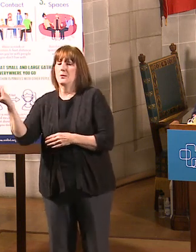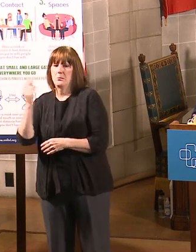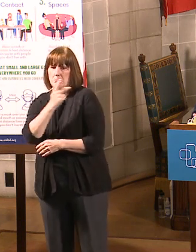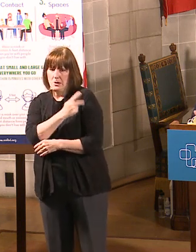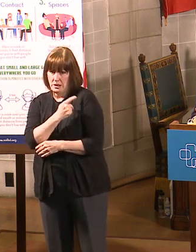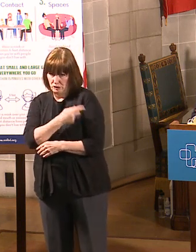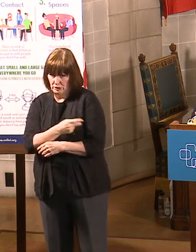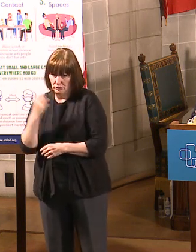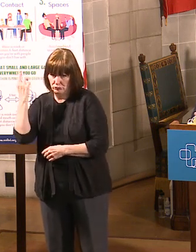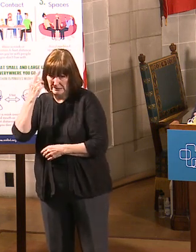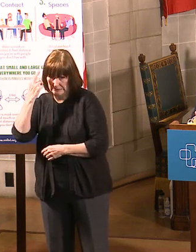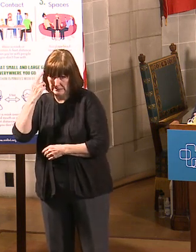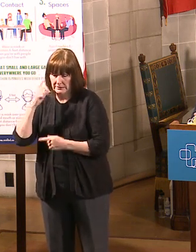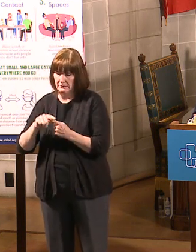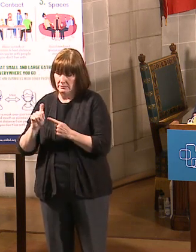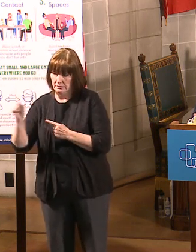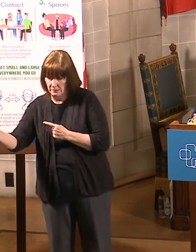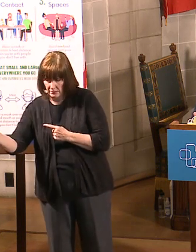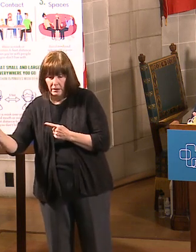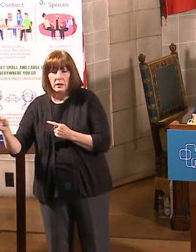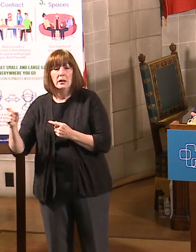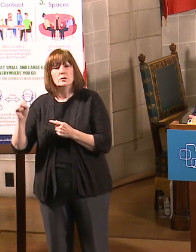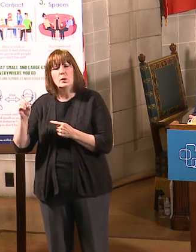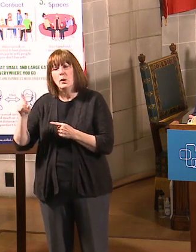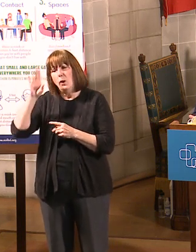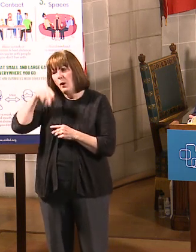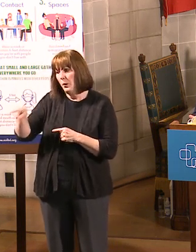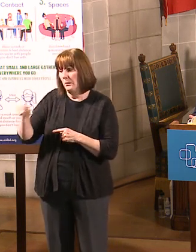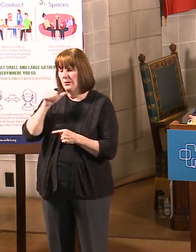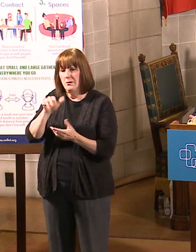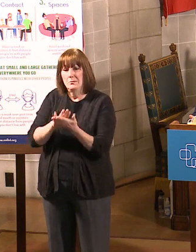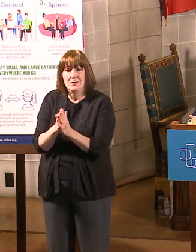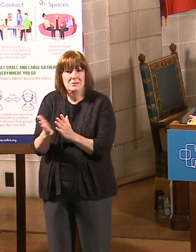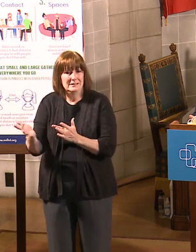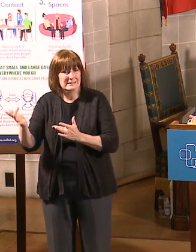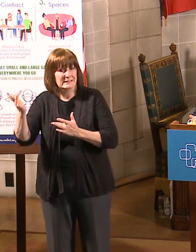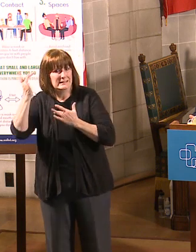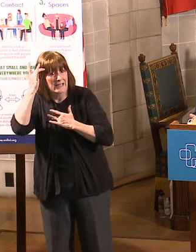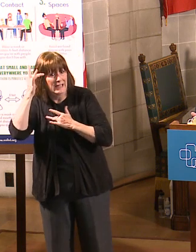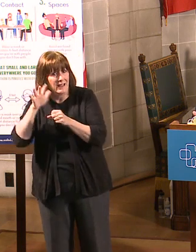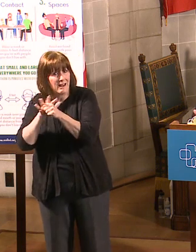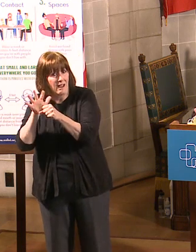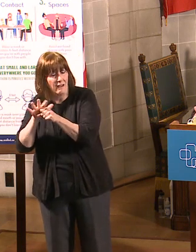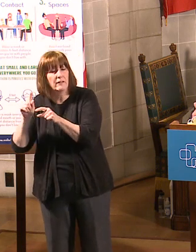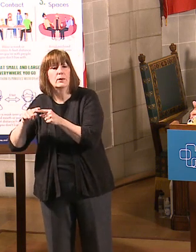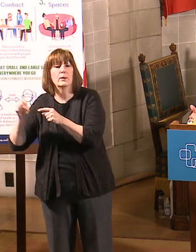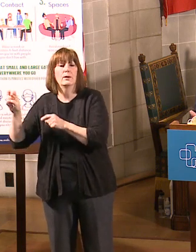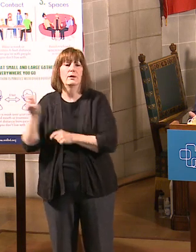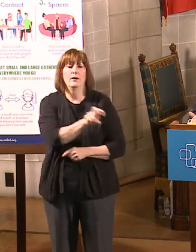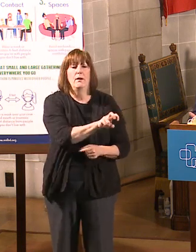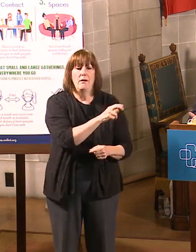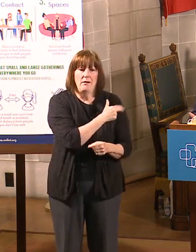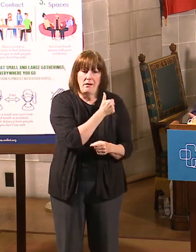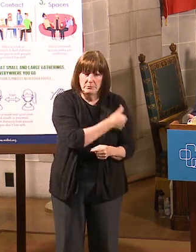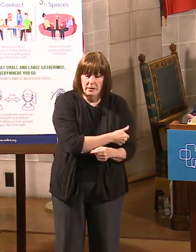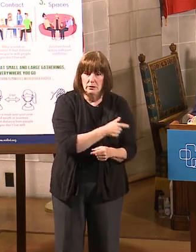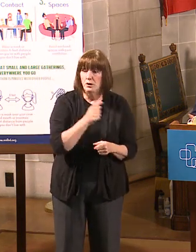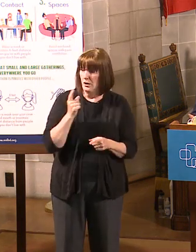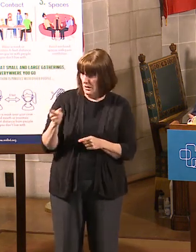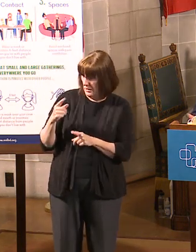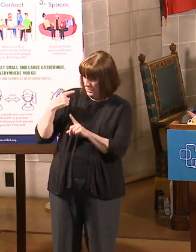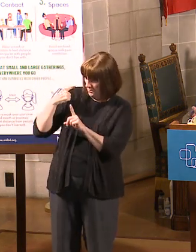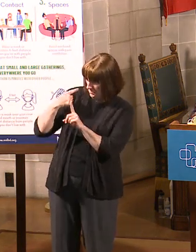basis to try to prevent that patient from getting ill enough to come into the hospital. So it's given right after a patient